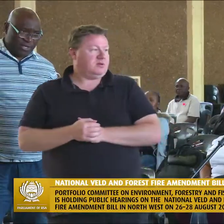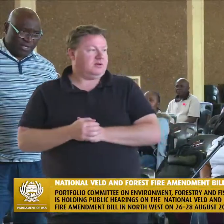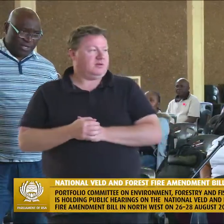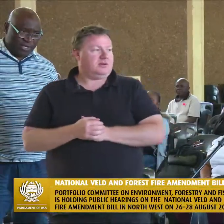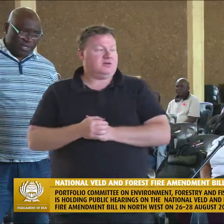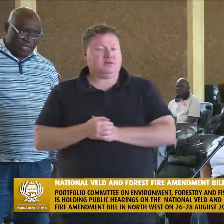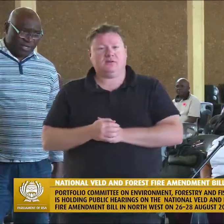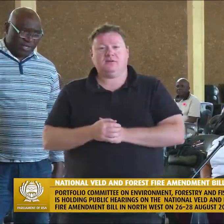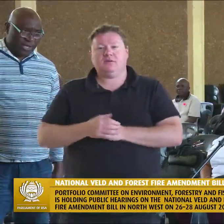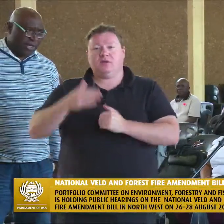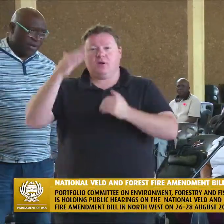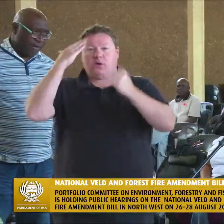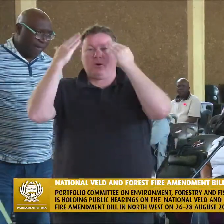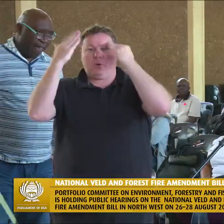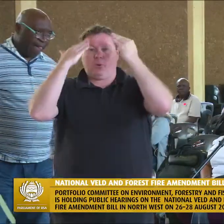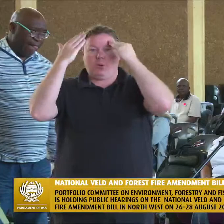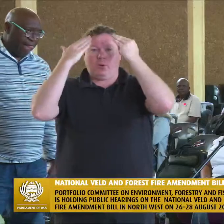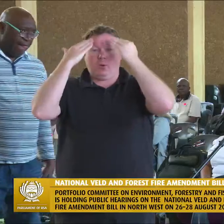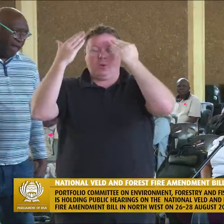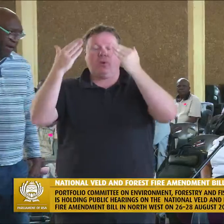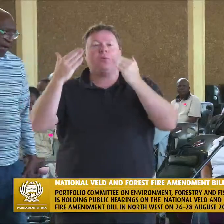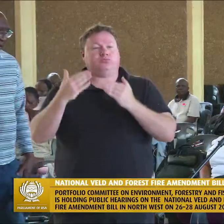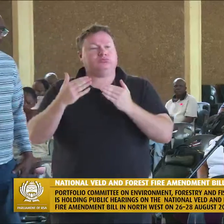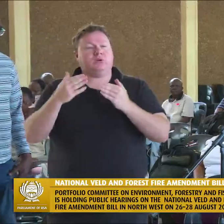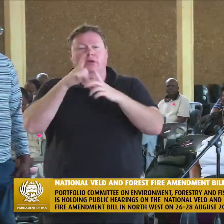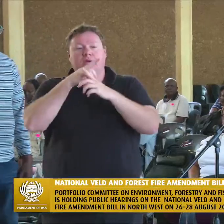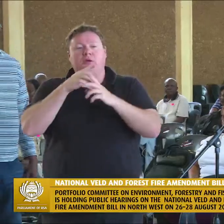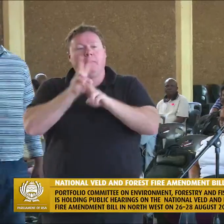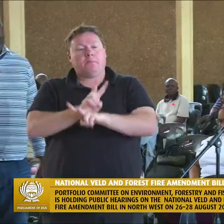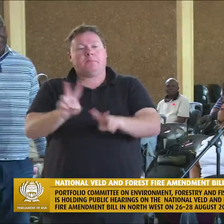let me greet everybody in the name of peace